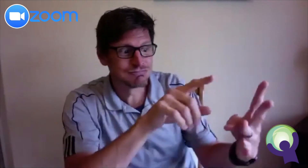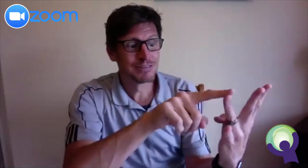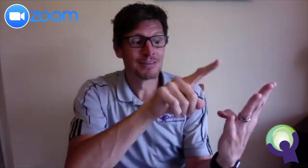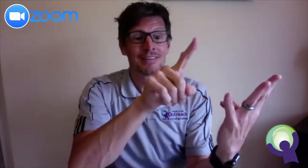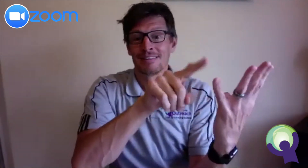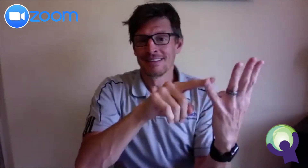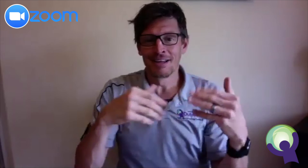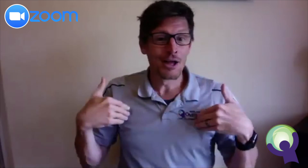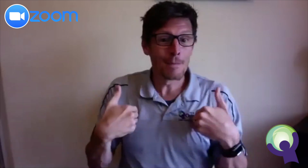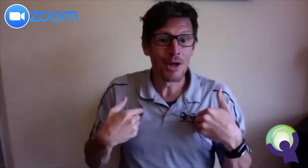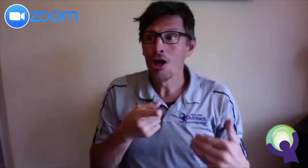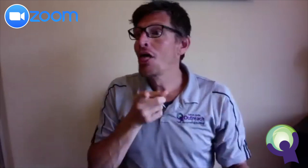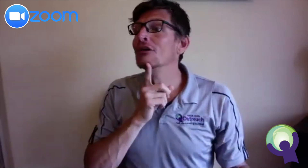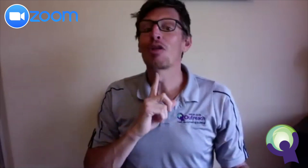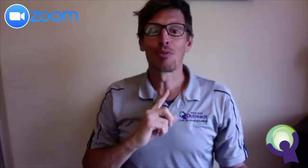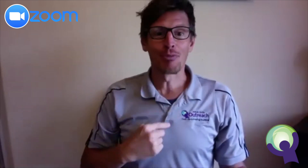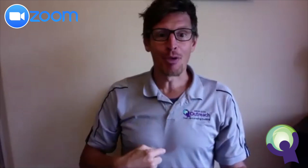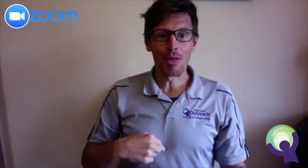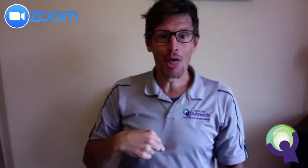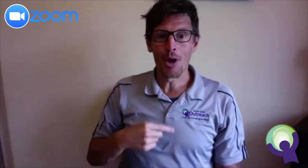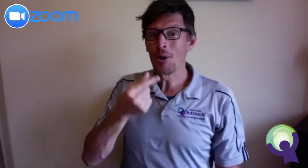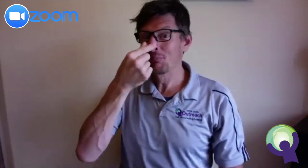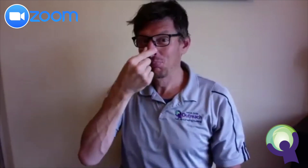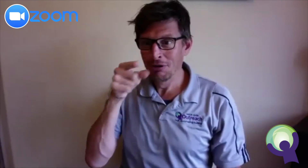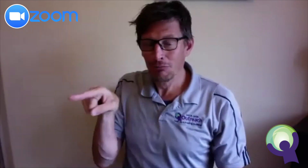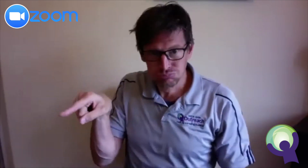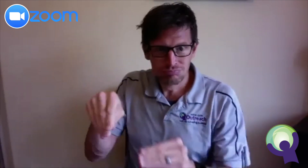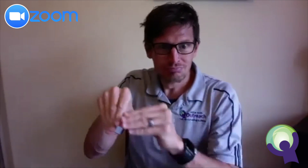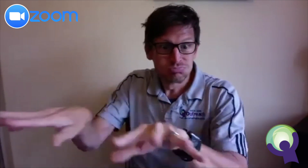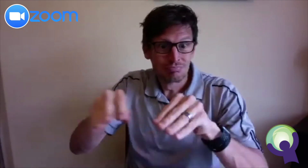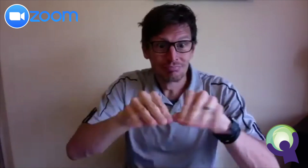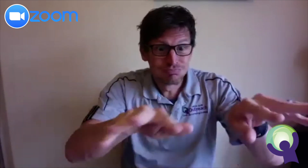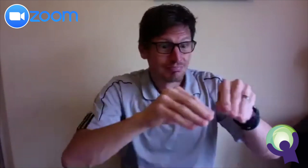Water lily berries, water. Buckthorn berries, animal poop.